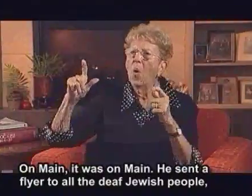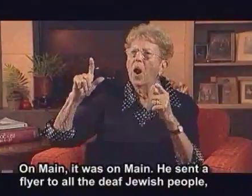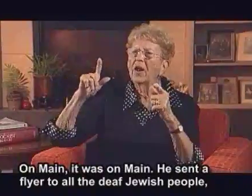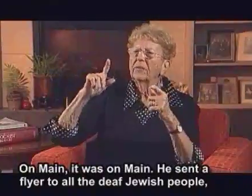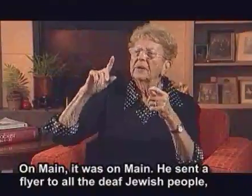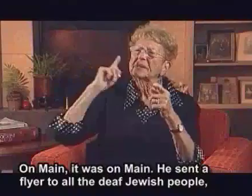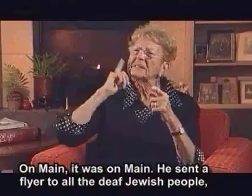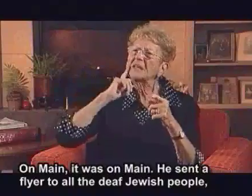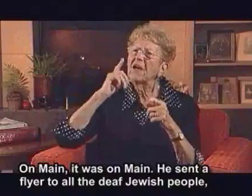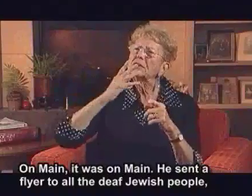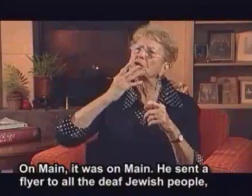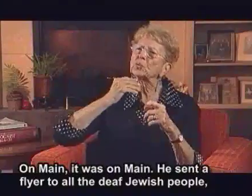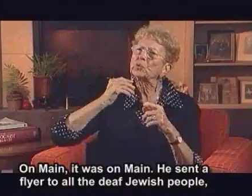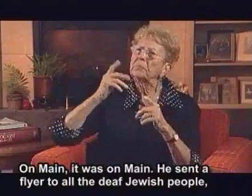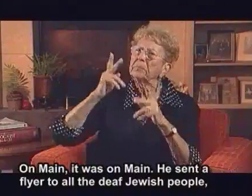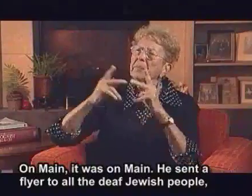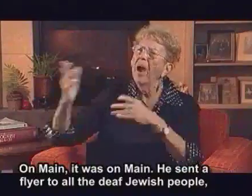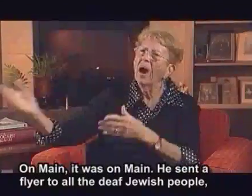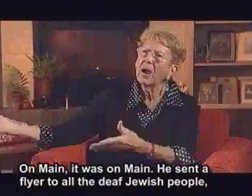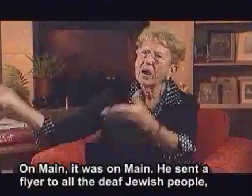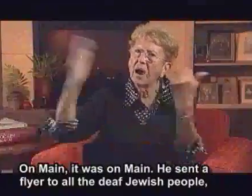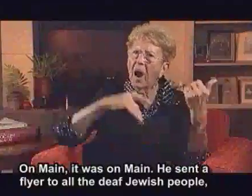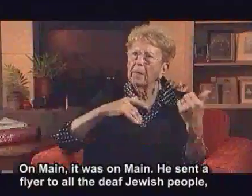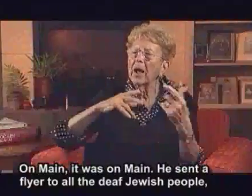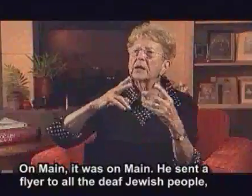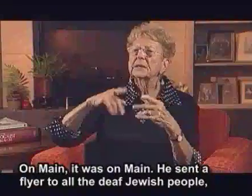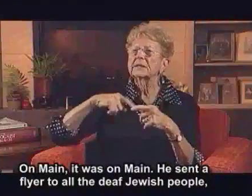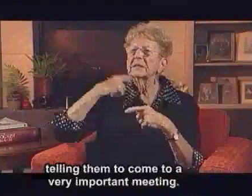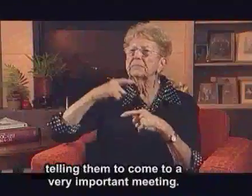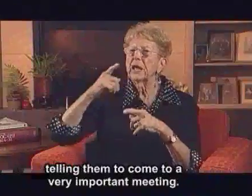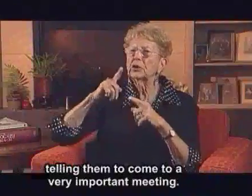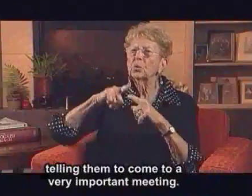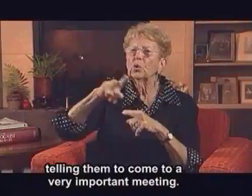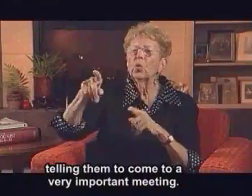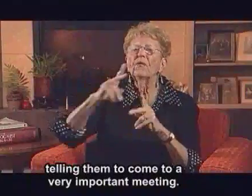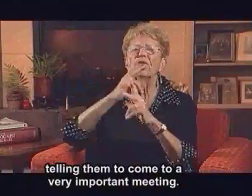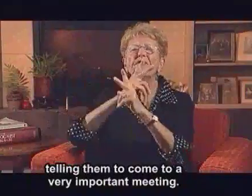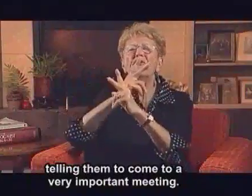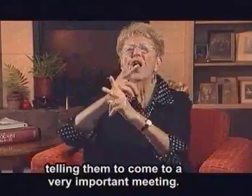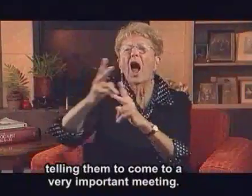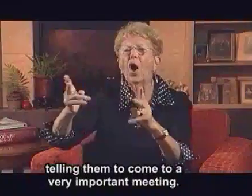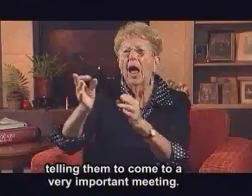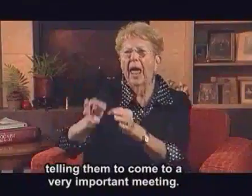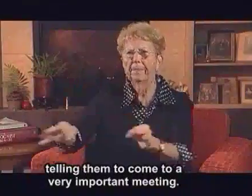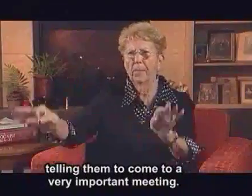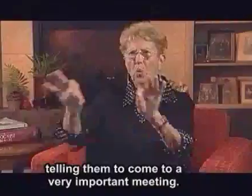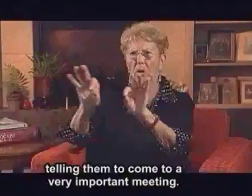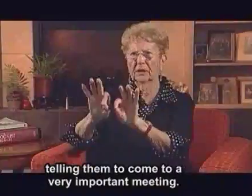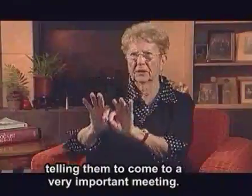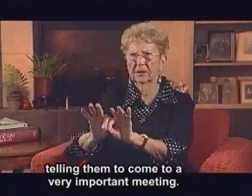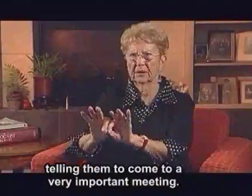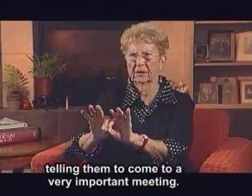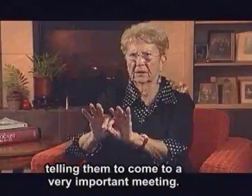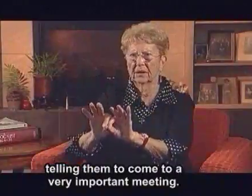He sent a flyer to all of the deaf Jewish people, telling them to come to a very important